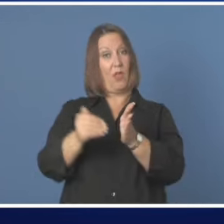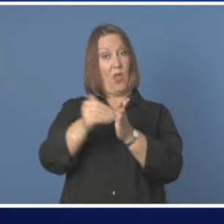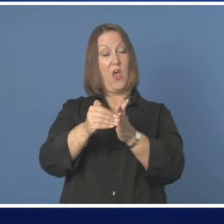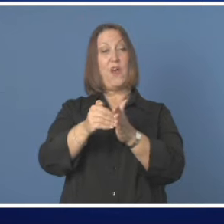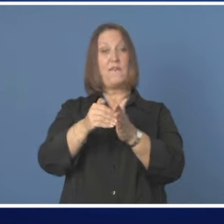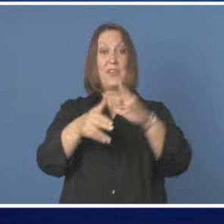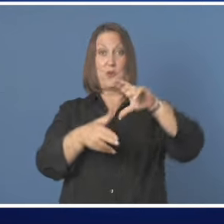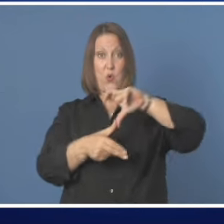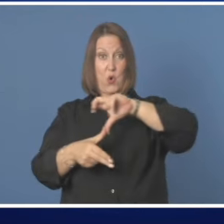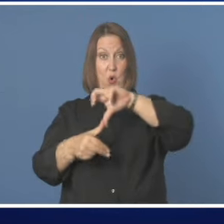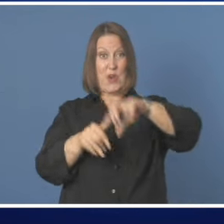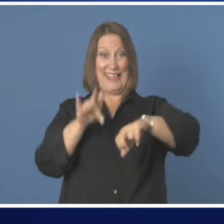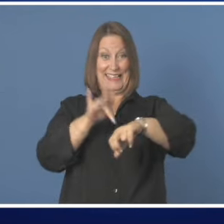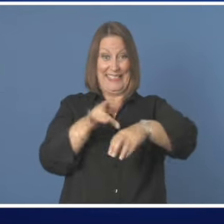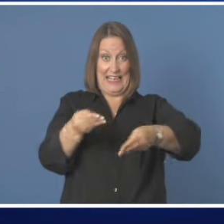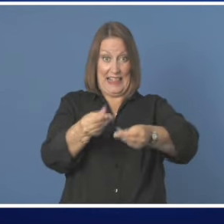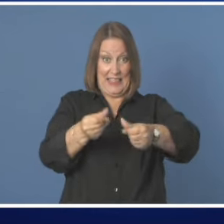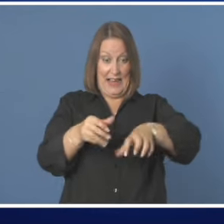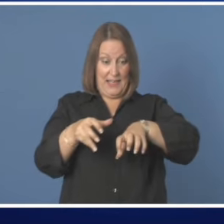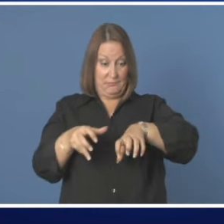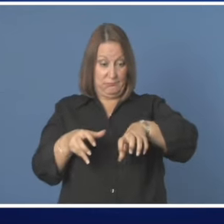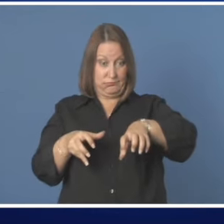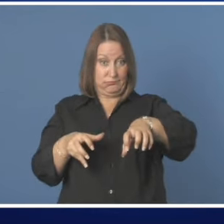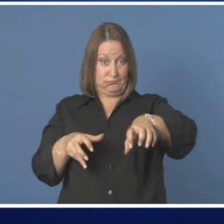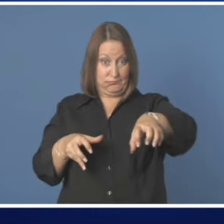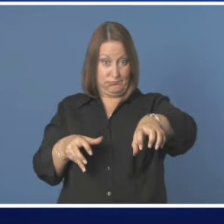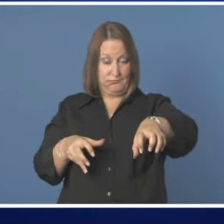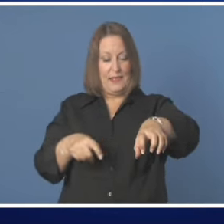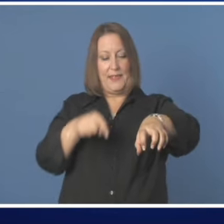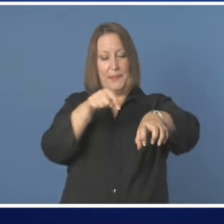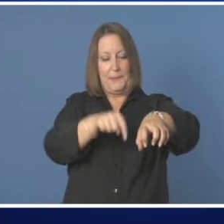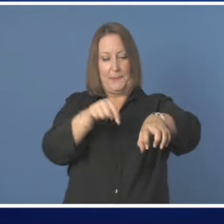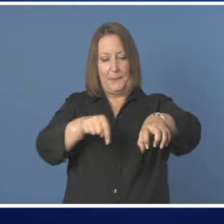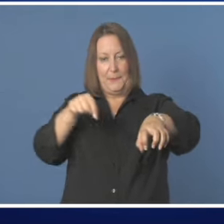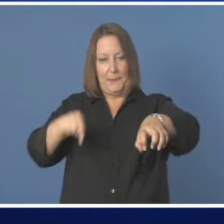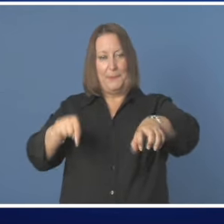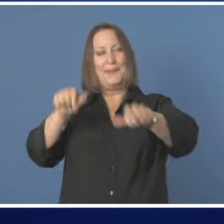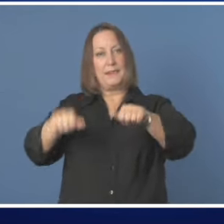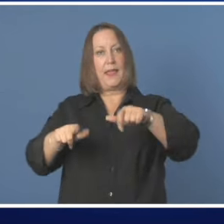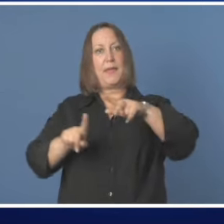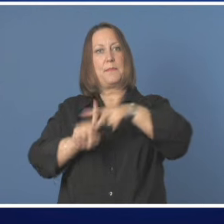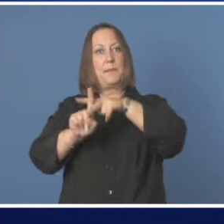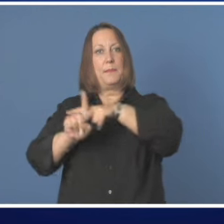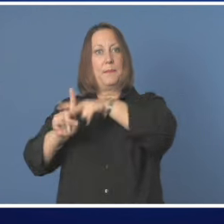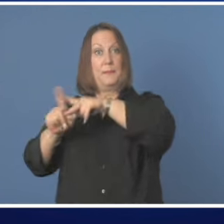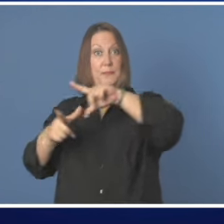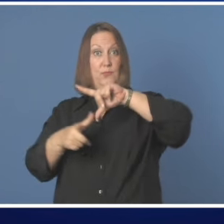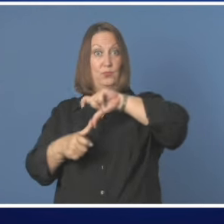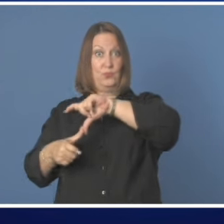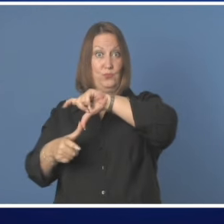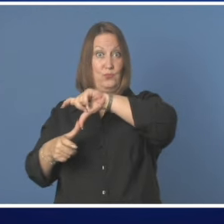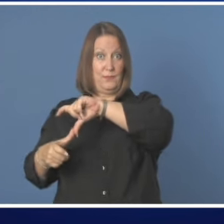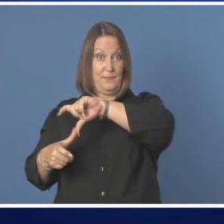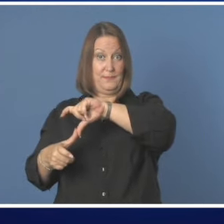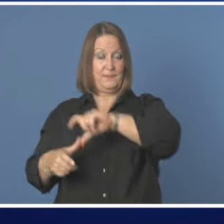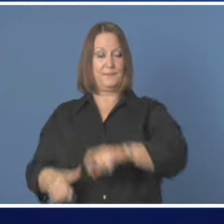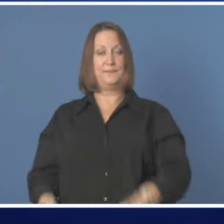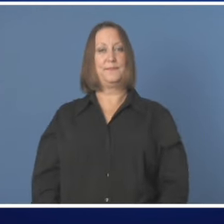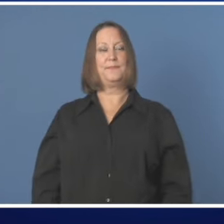Destructive tornadoes can also be present well away from the storm's center during landfall.